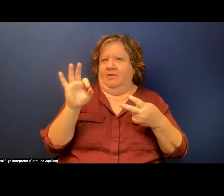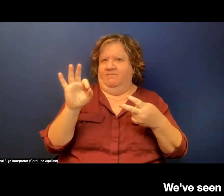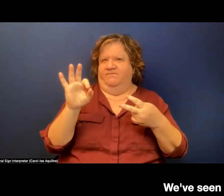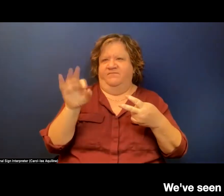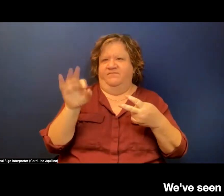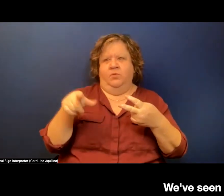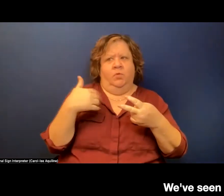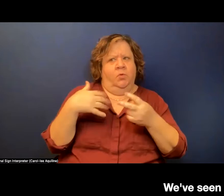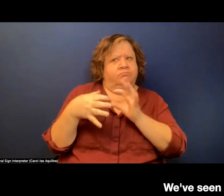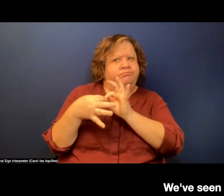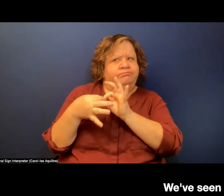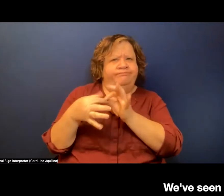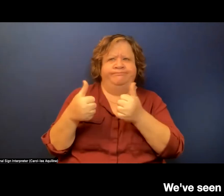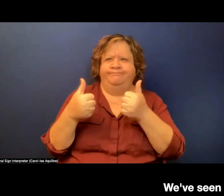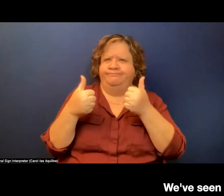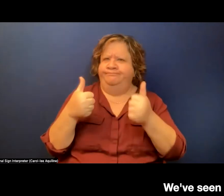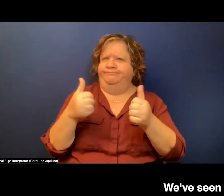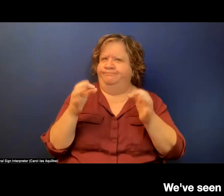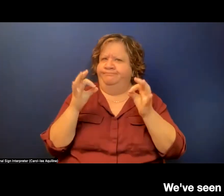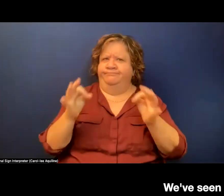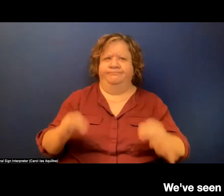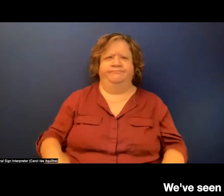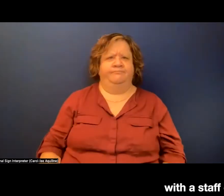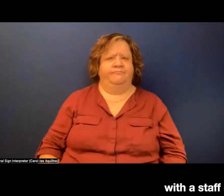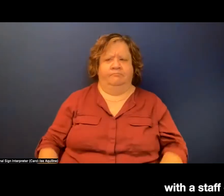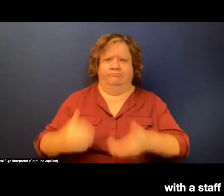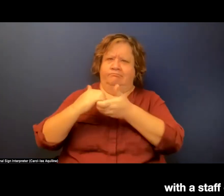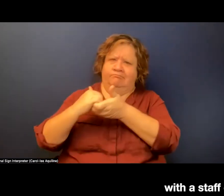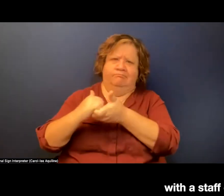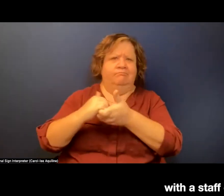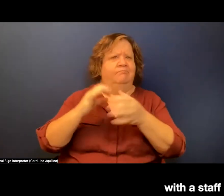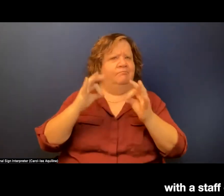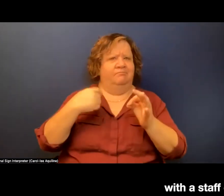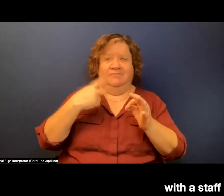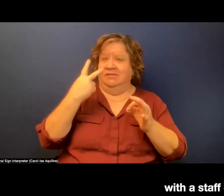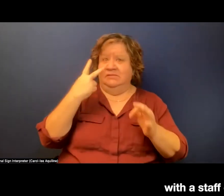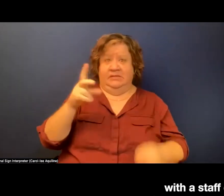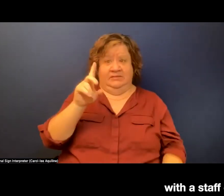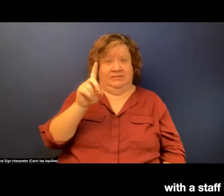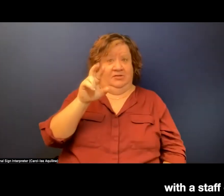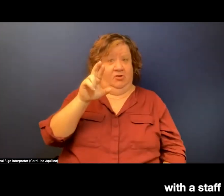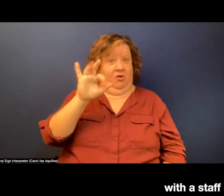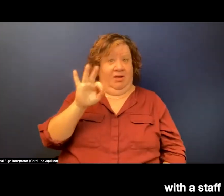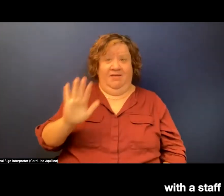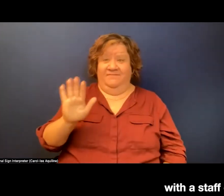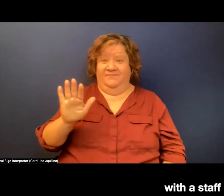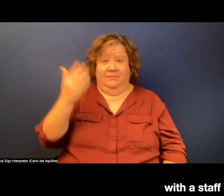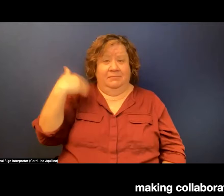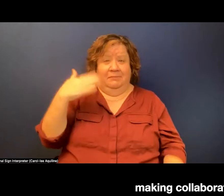long way back. We've seen the DRF grow from a small organisation with a staff of 2 people